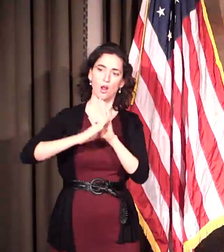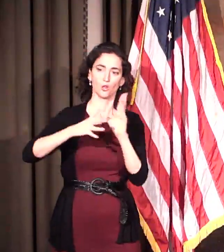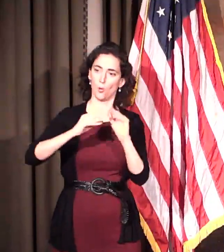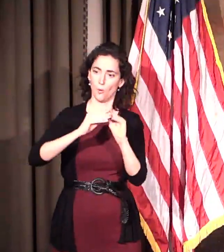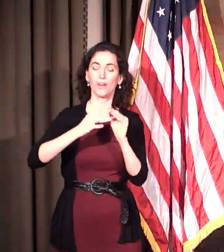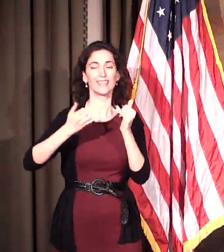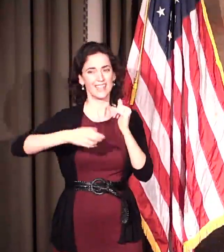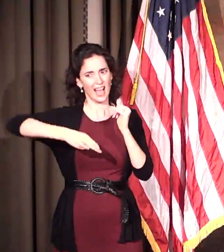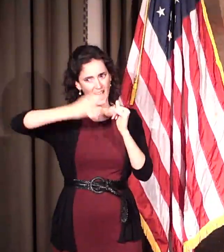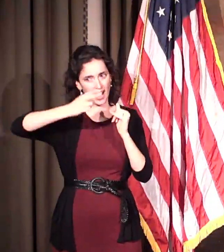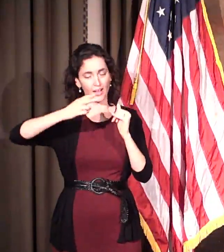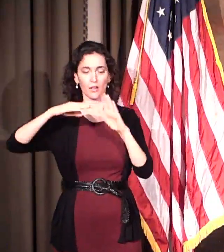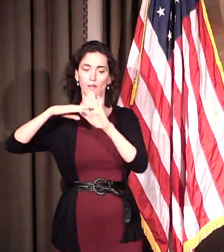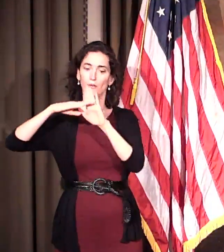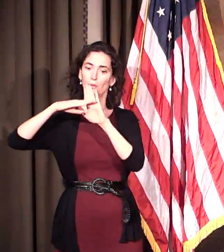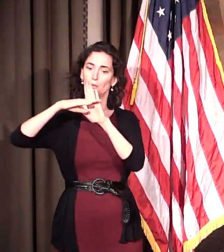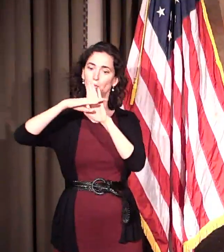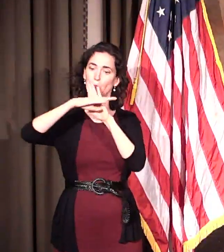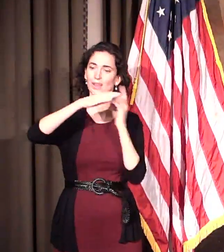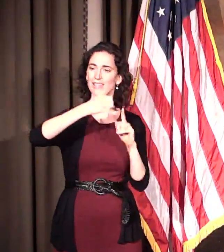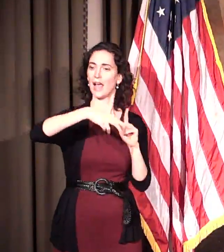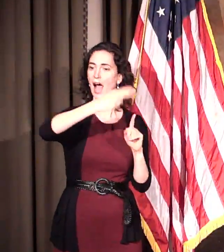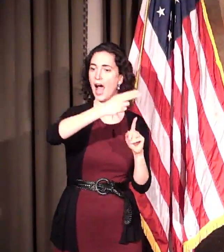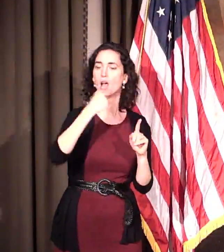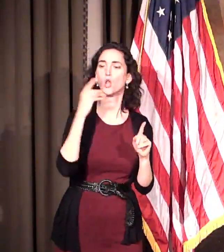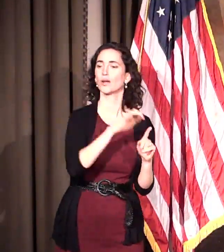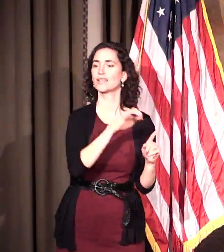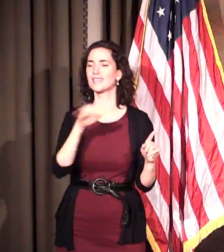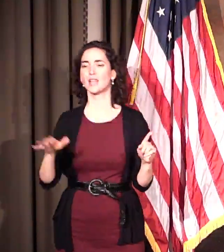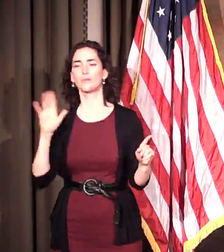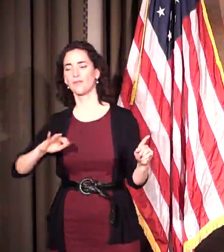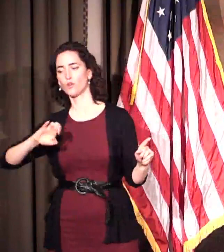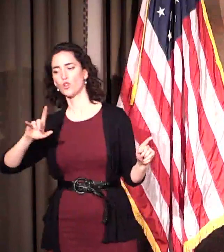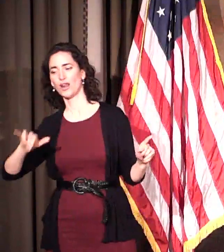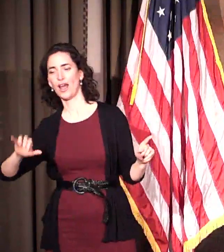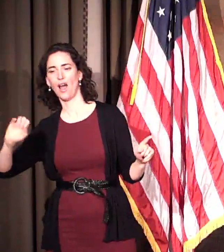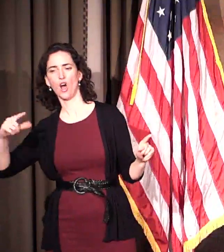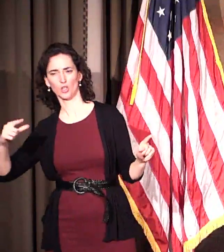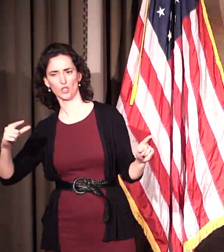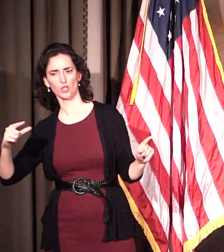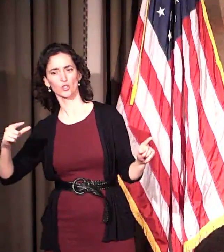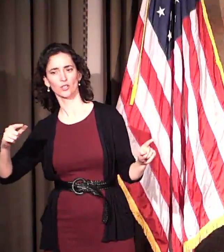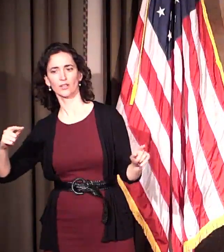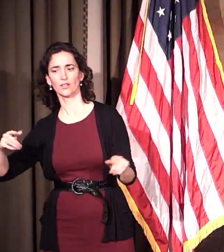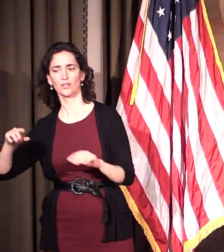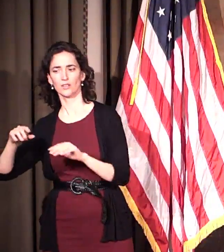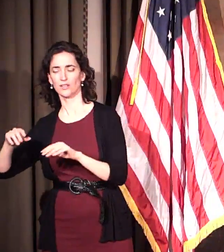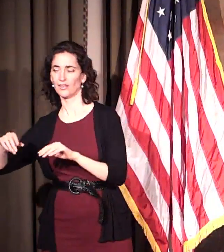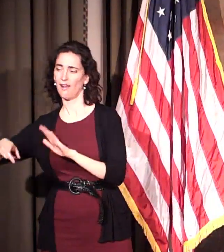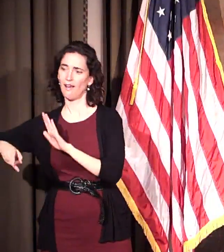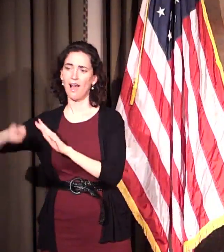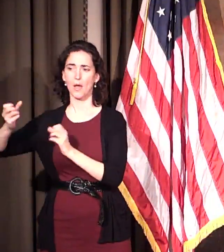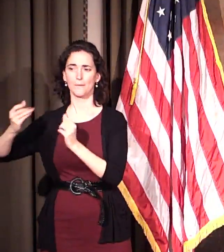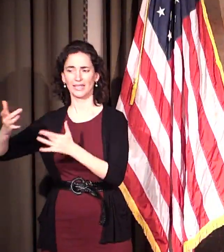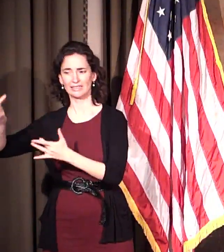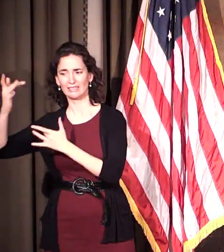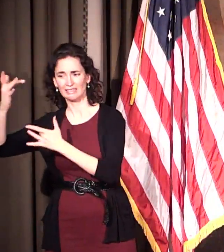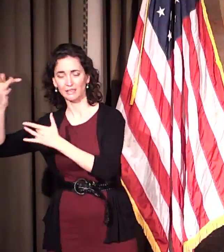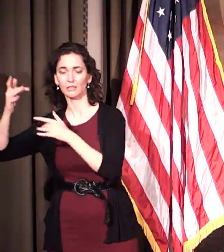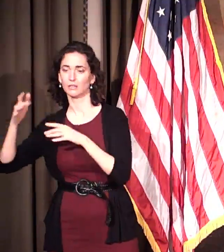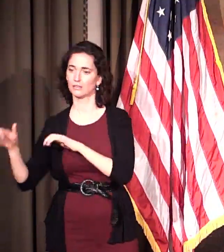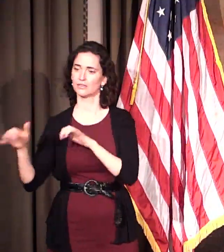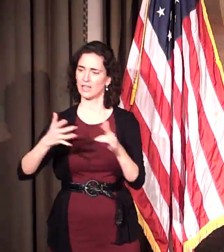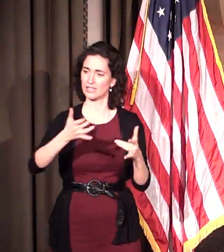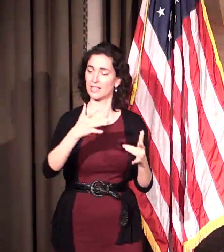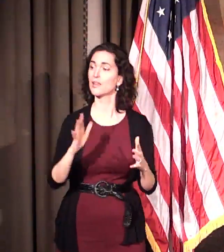were at the peak of the surge in July and August. So in terms of risk, what someone in the community should know, what